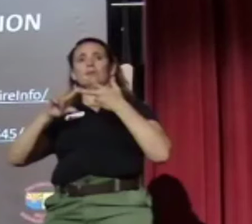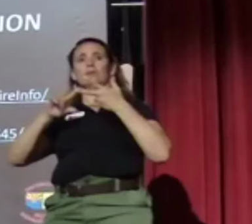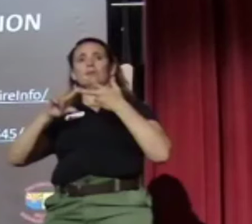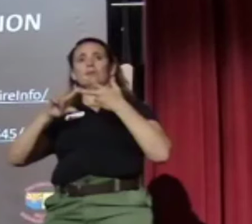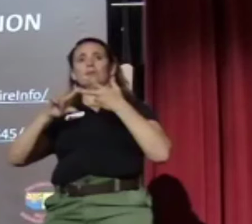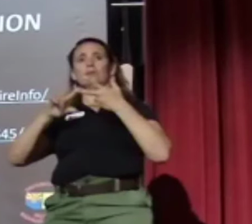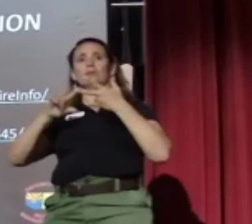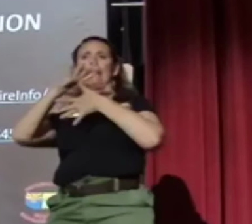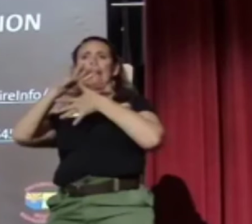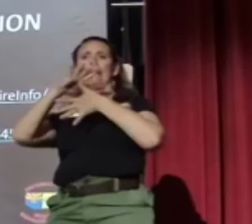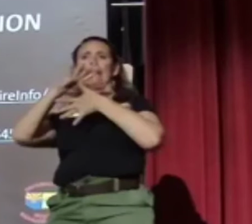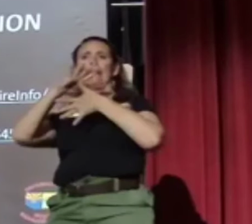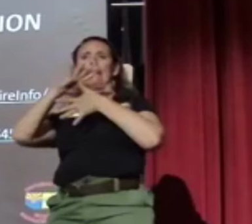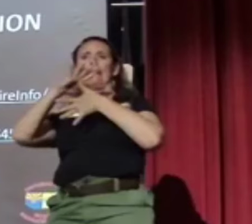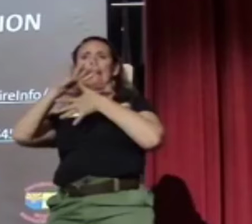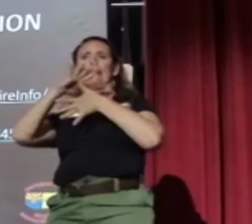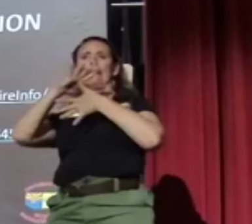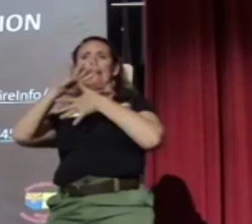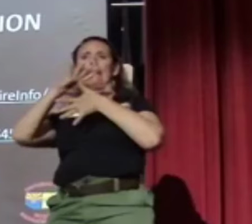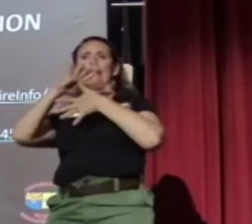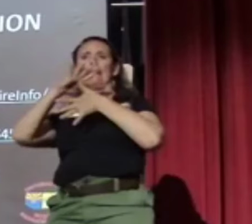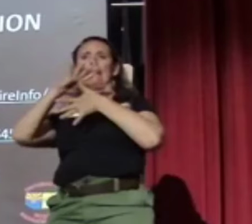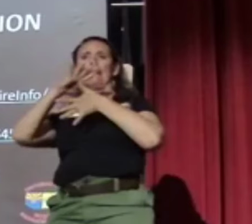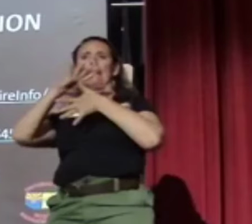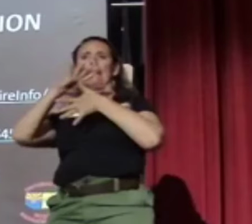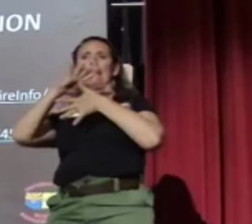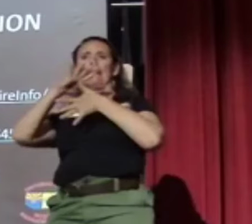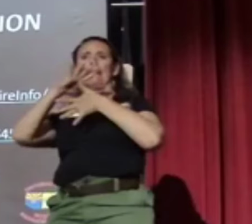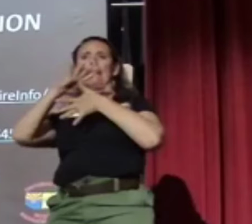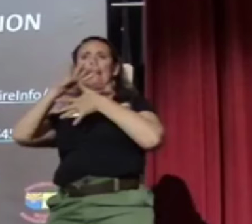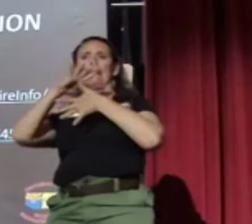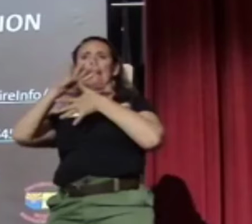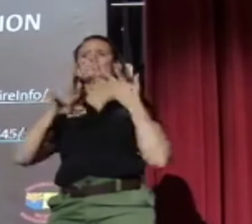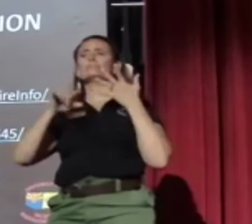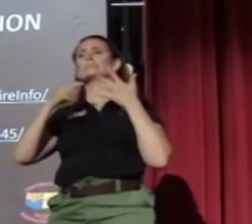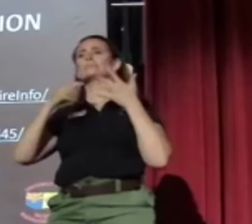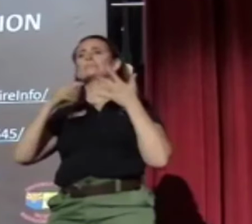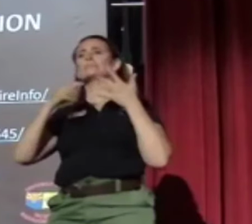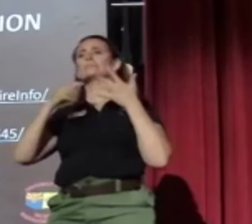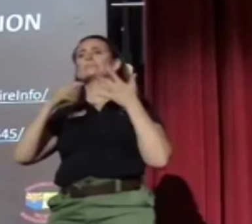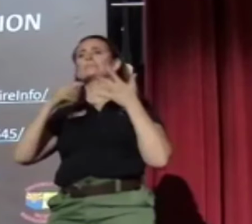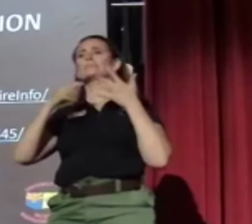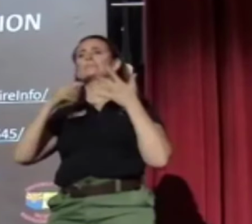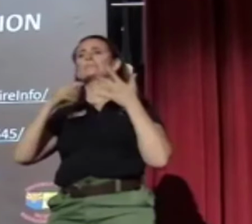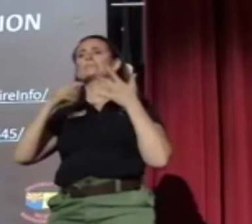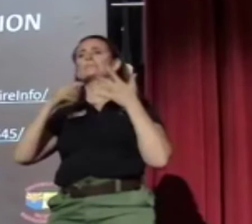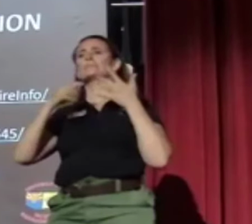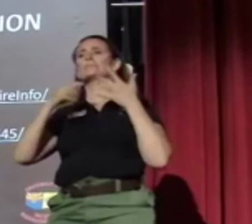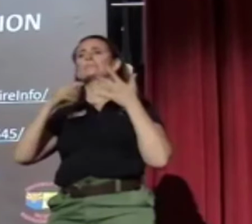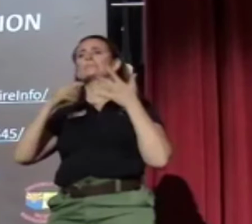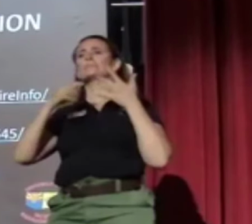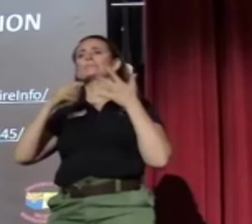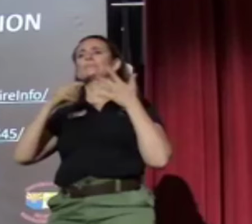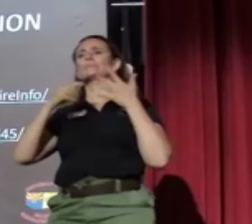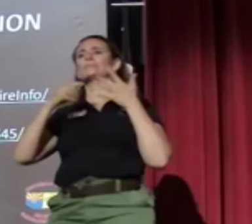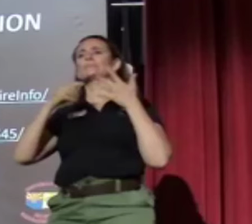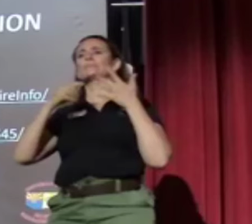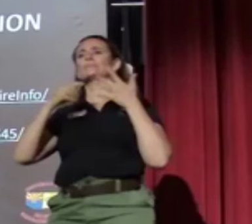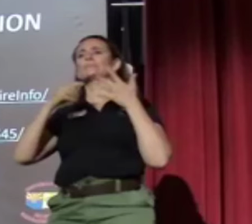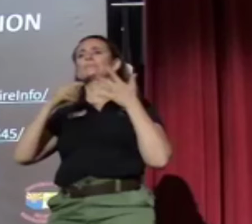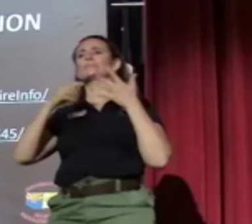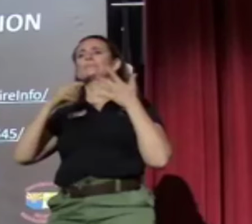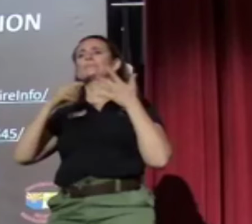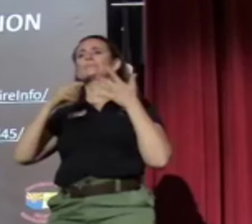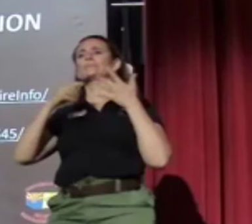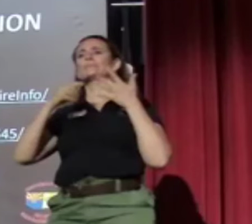helicopters, aviation assets, engines, hotshot crews, that kind of stuff that's on INSEE web. I just don't have those right